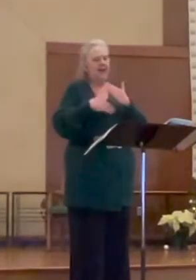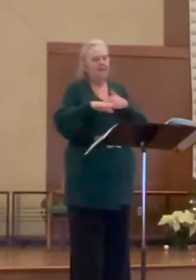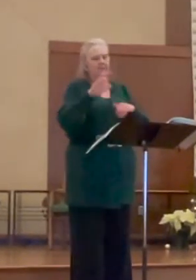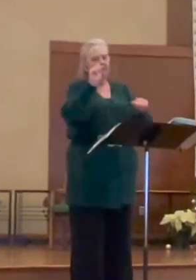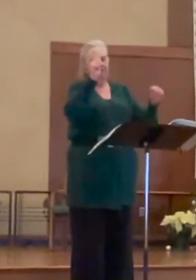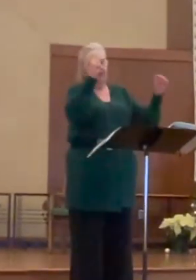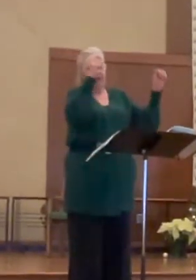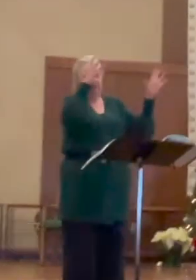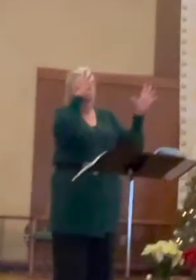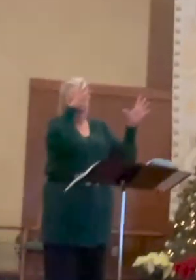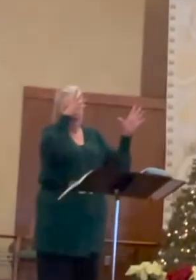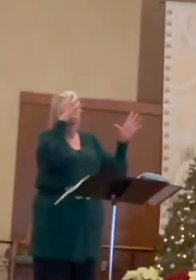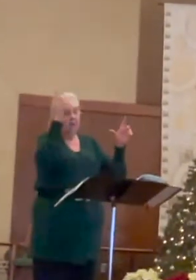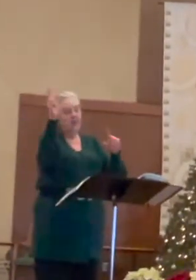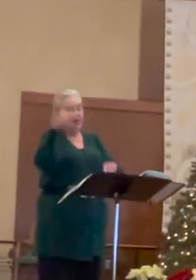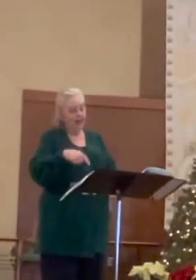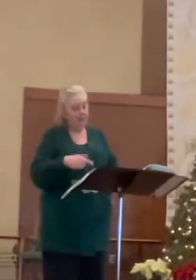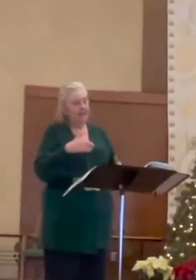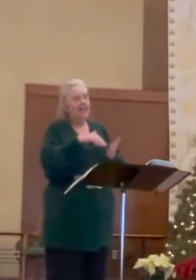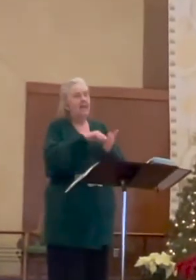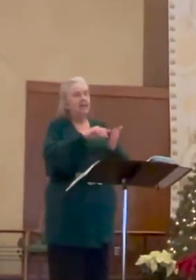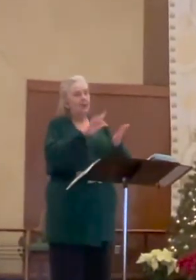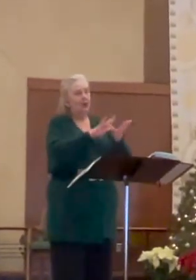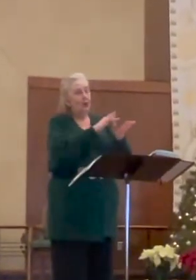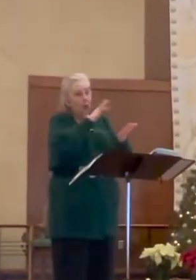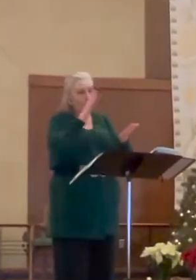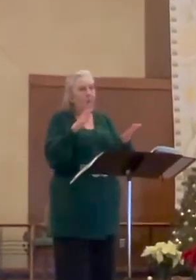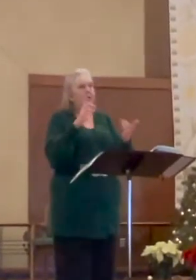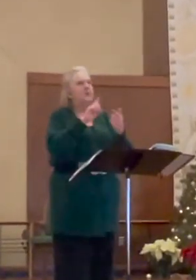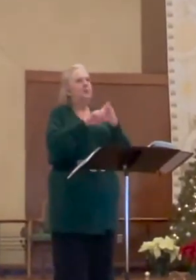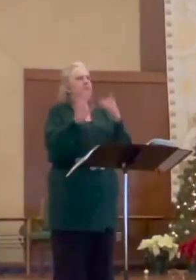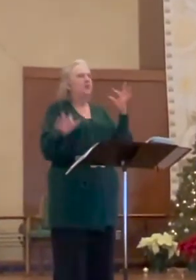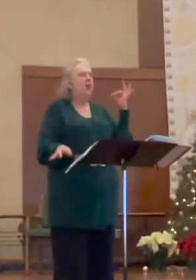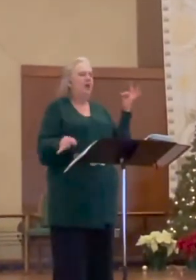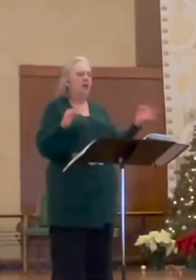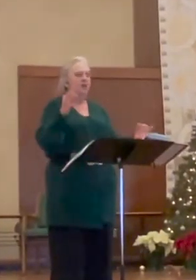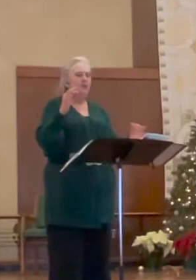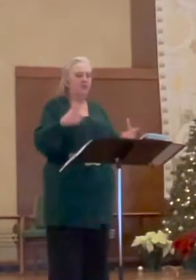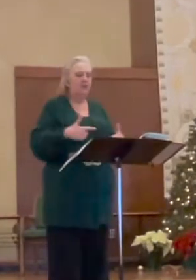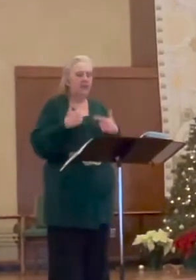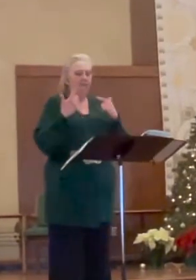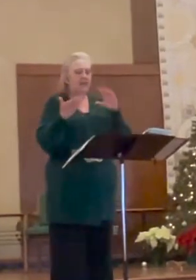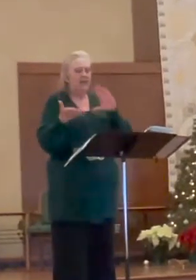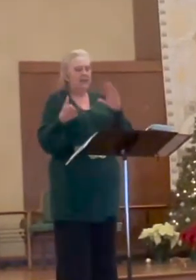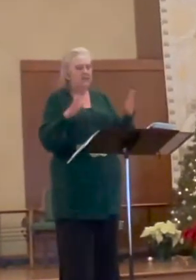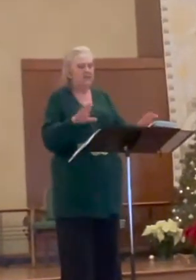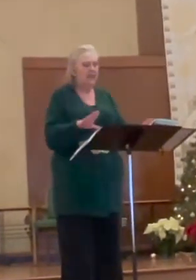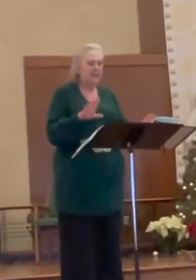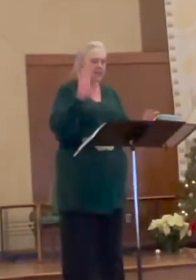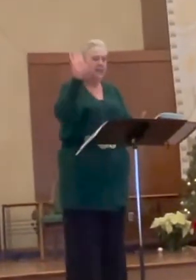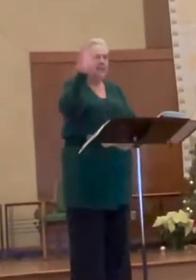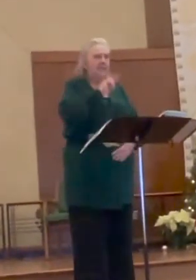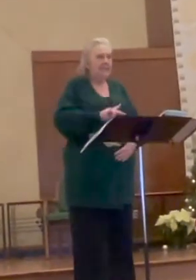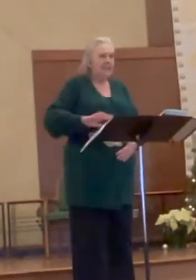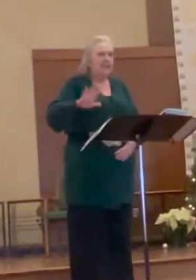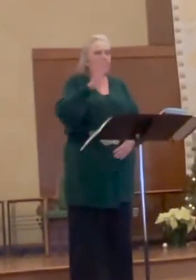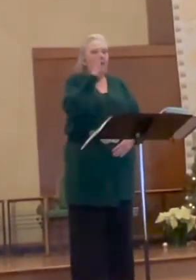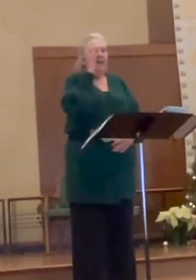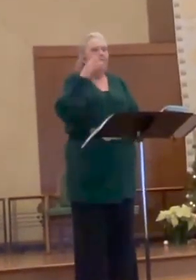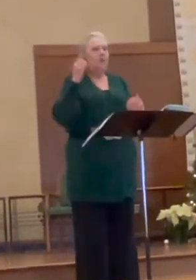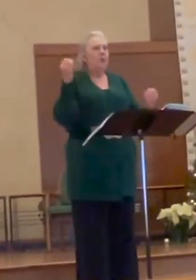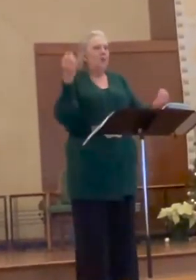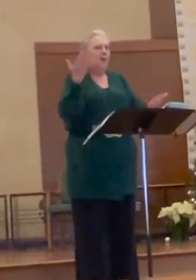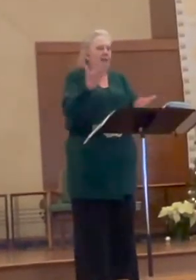hand of the Father. He will come again in glory to judge the living and the dead, and his kingdom will have no